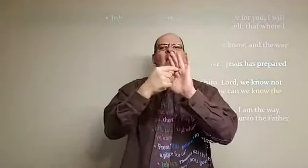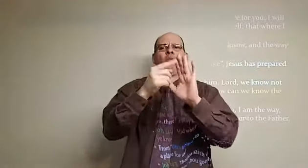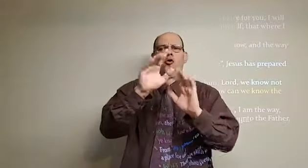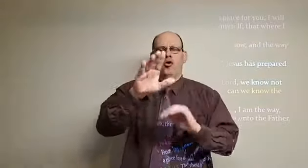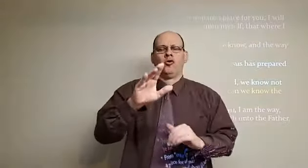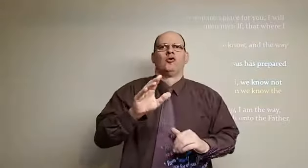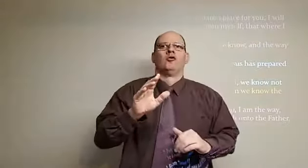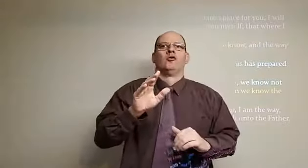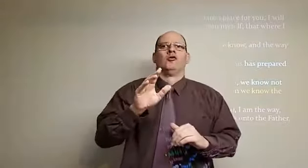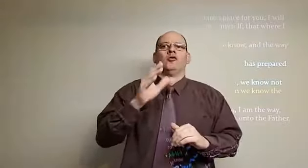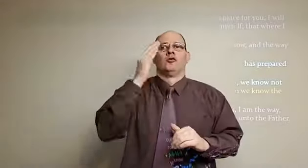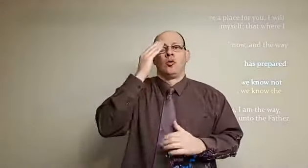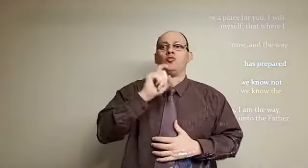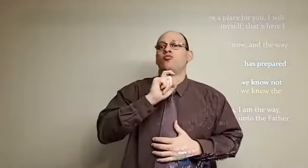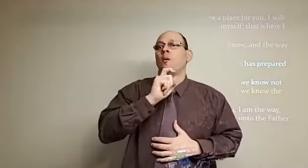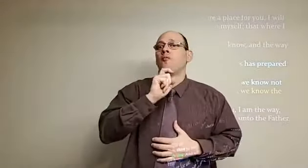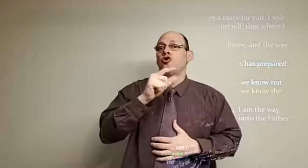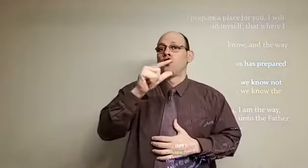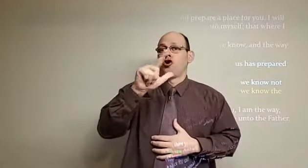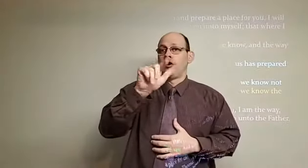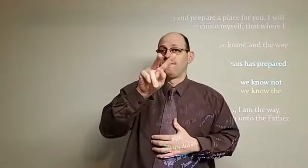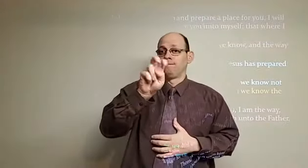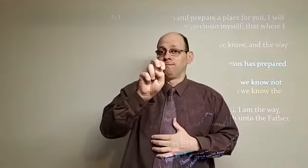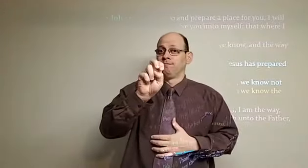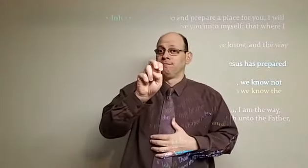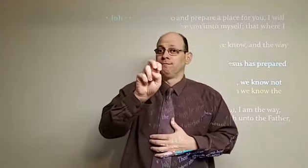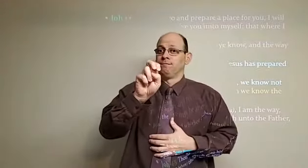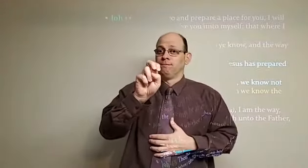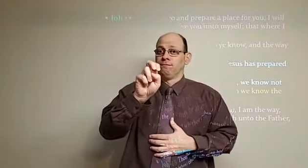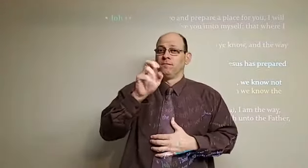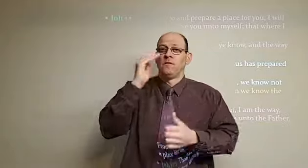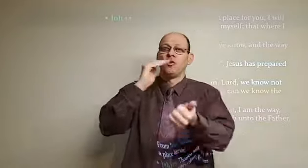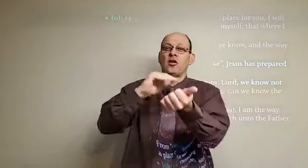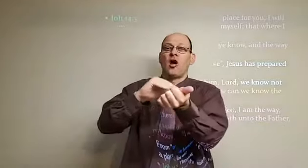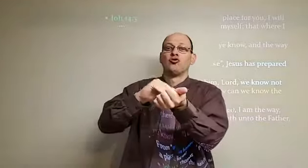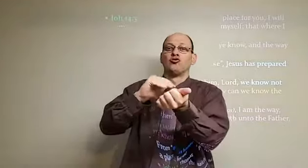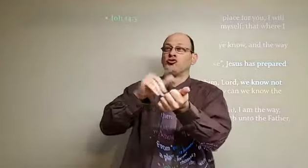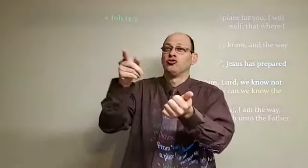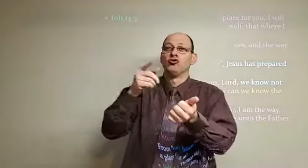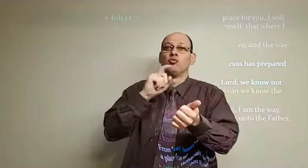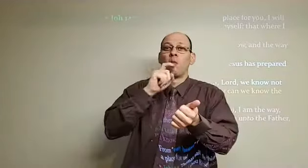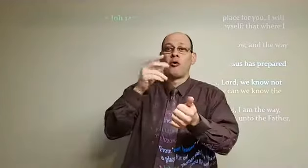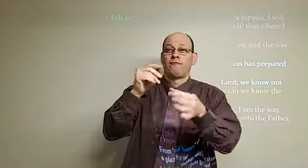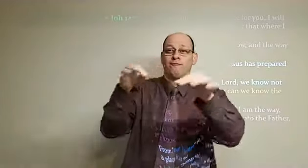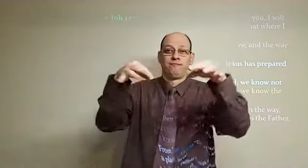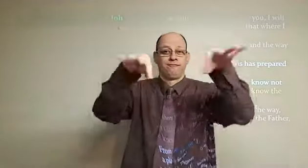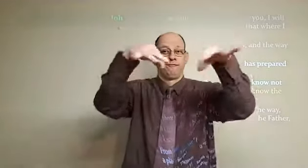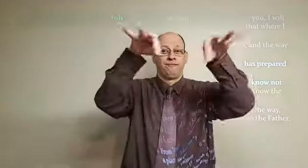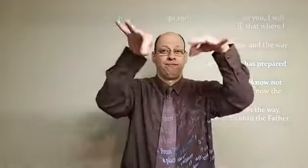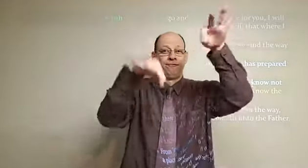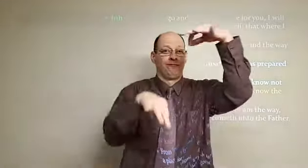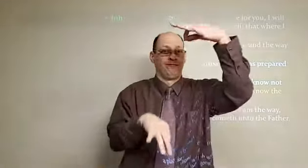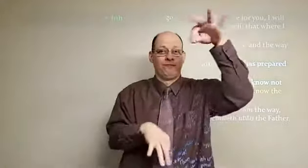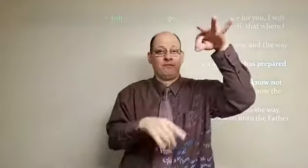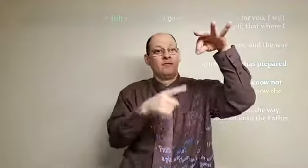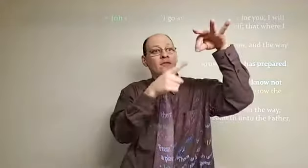give you an example of how to understand that if you can picture a rubber glove you know the doctors you